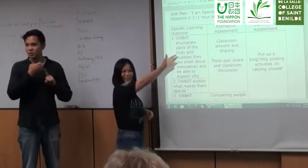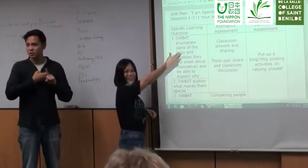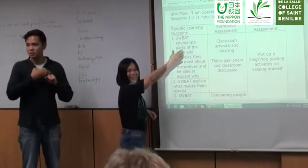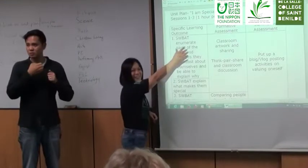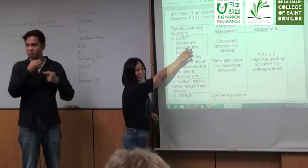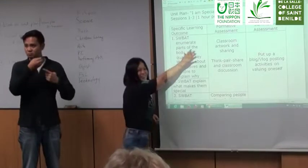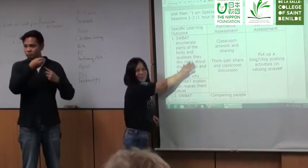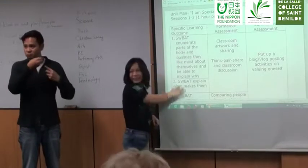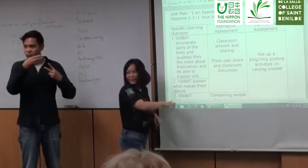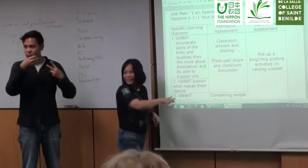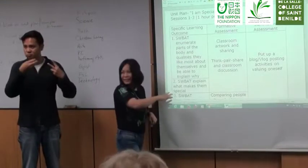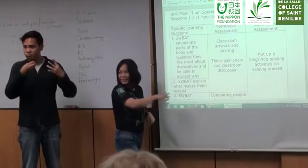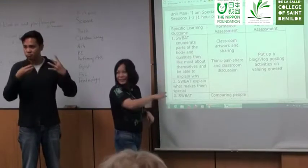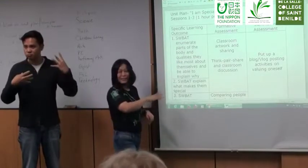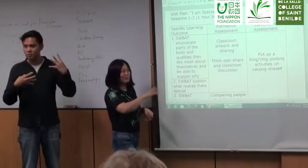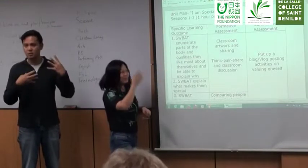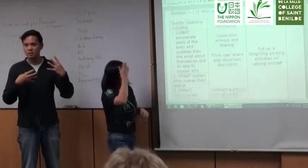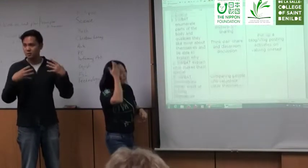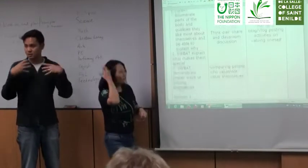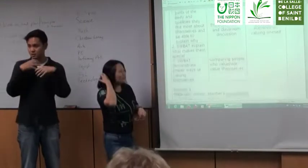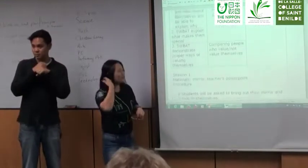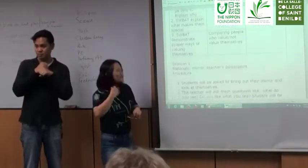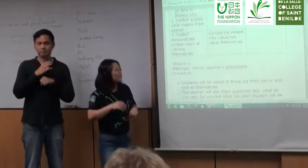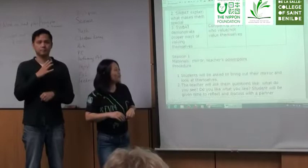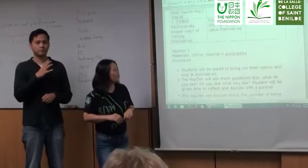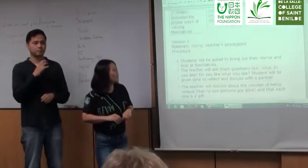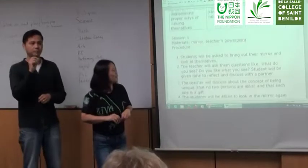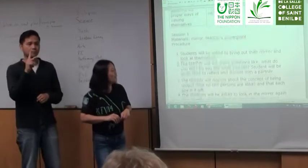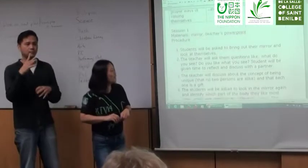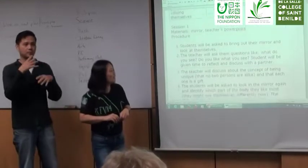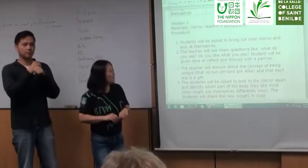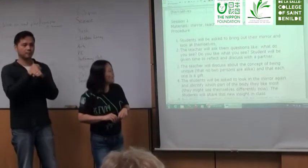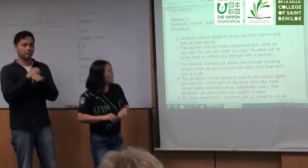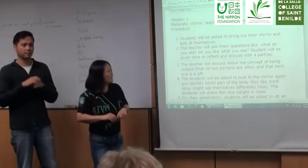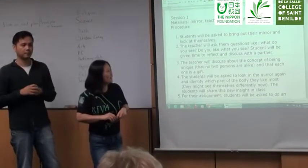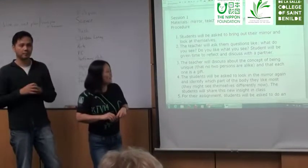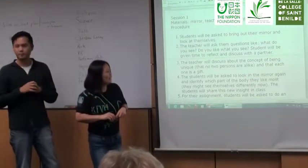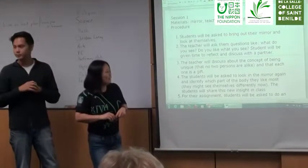so these are our summary. So